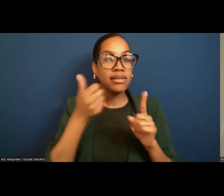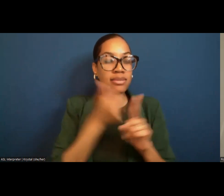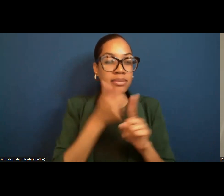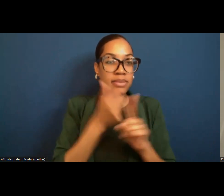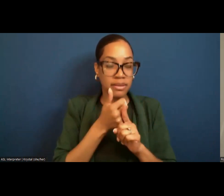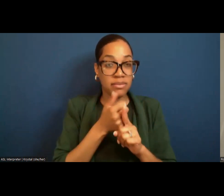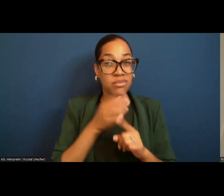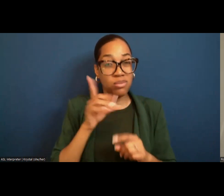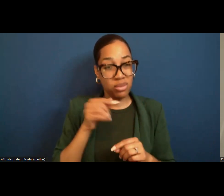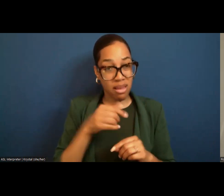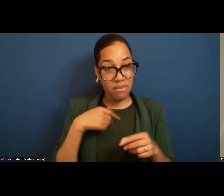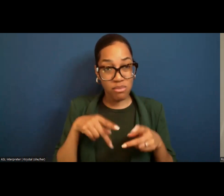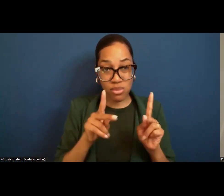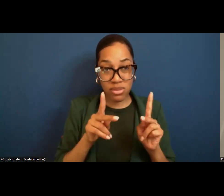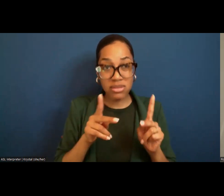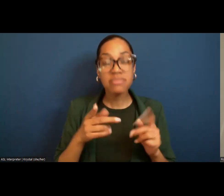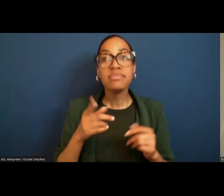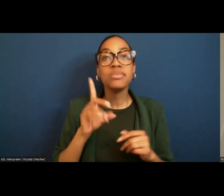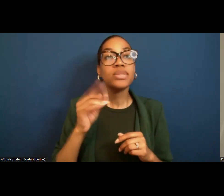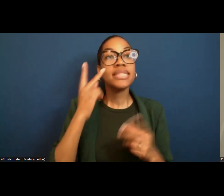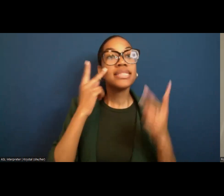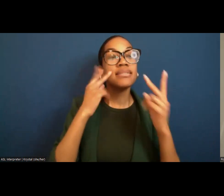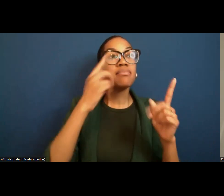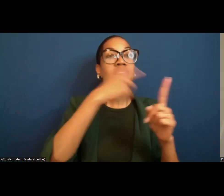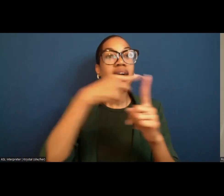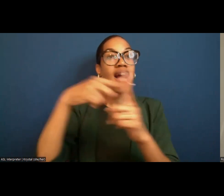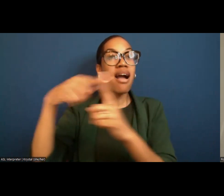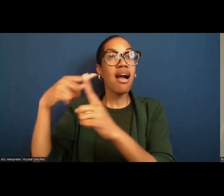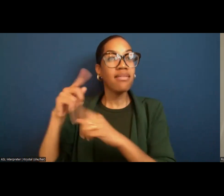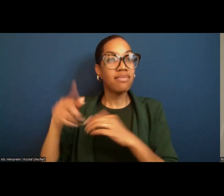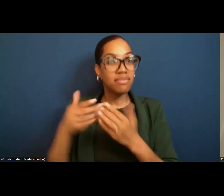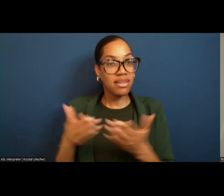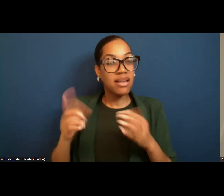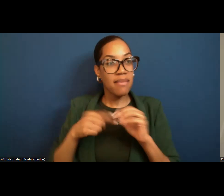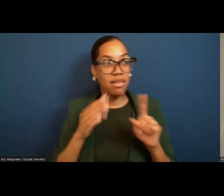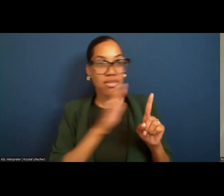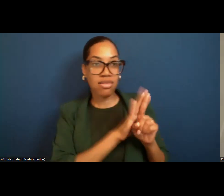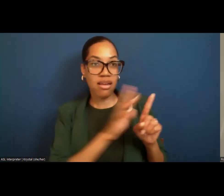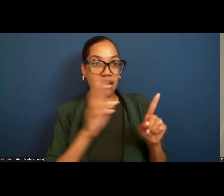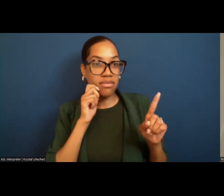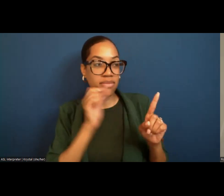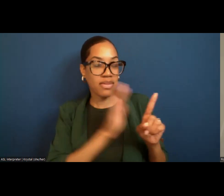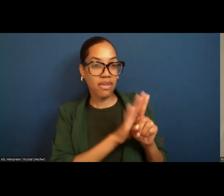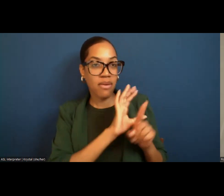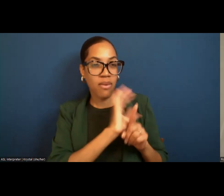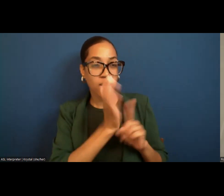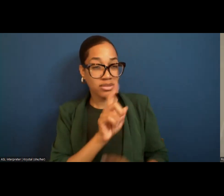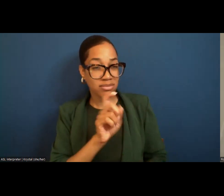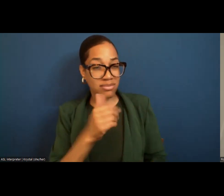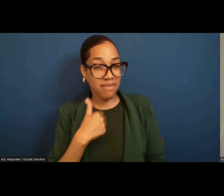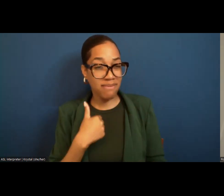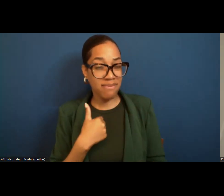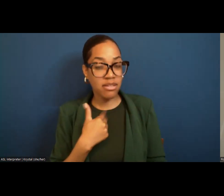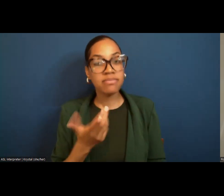around them. I think about what it means to have educational settings where young Black folks can actually see stories and see